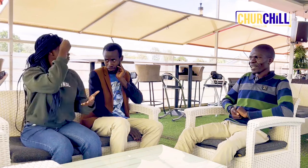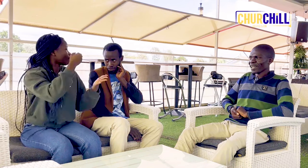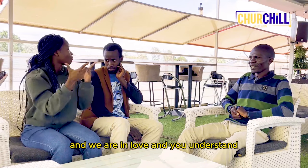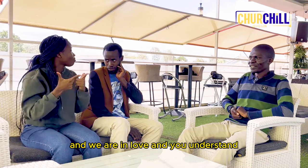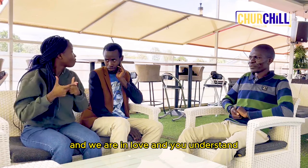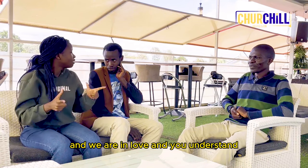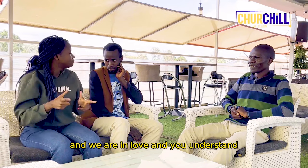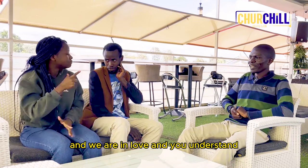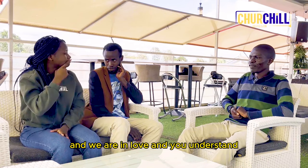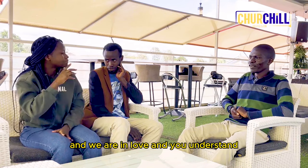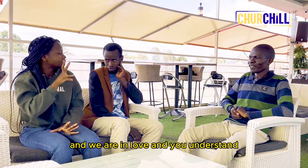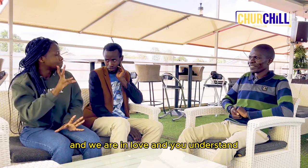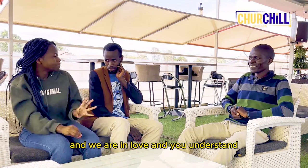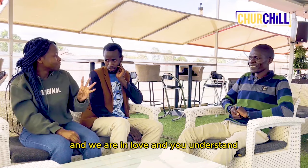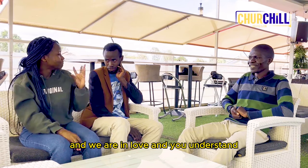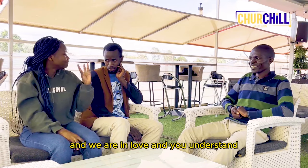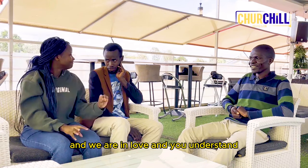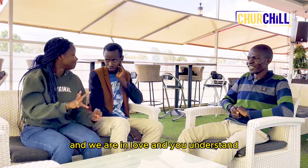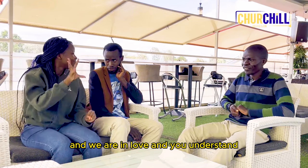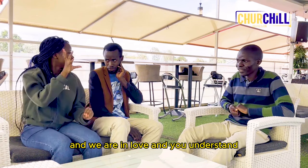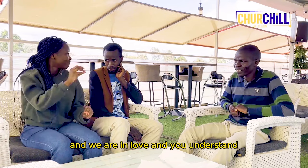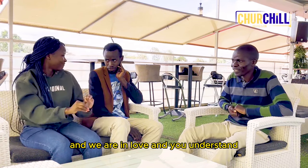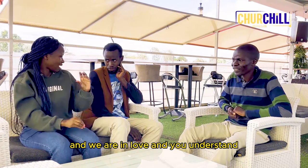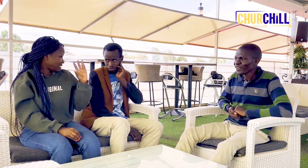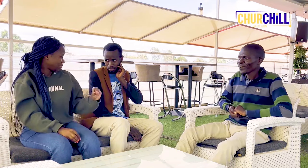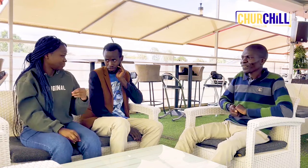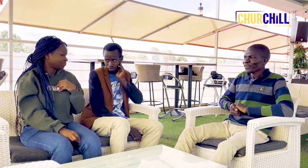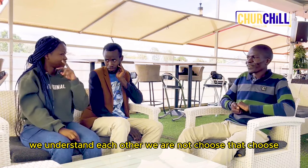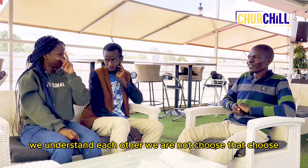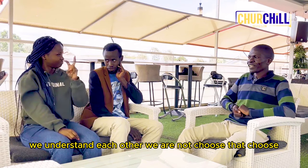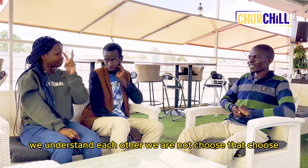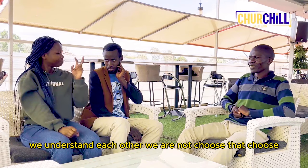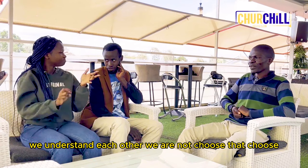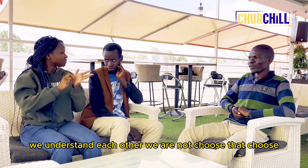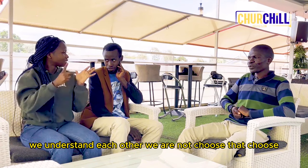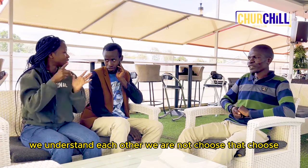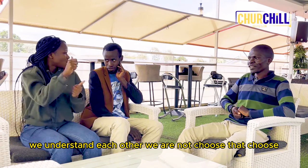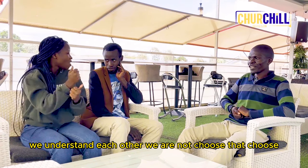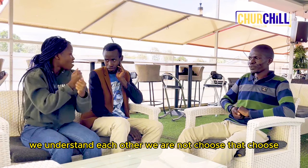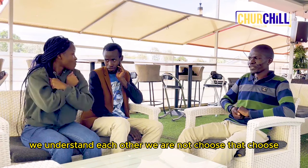And we are in love and we understand each other, we are not that truth.